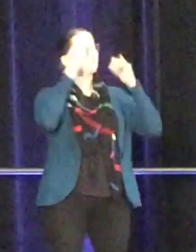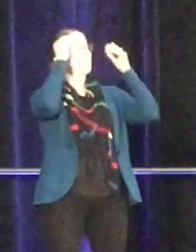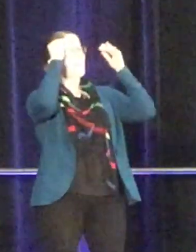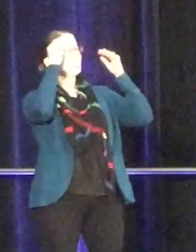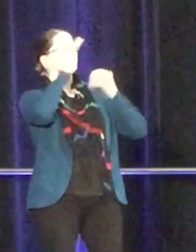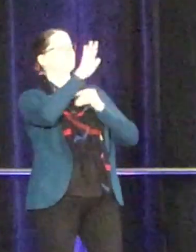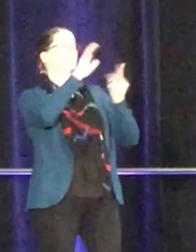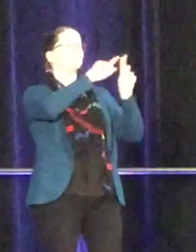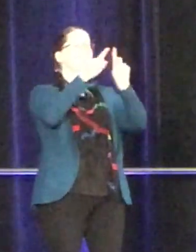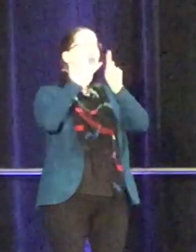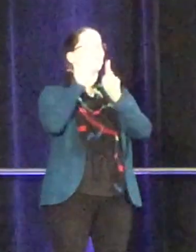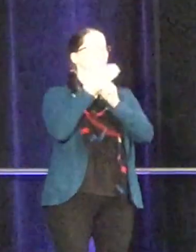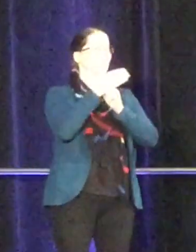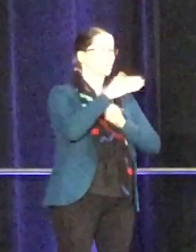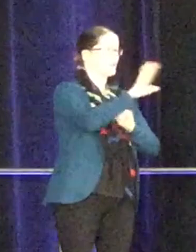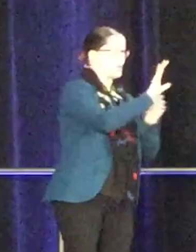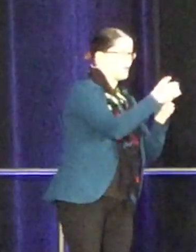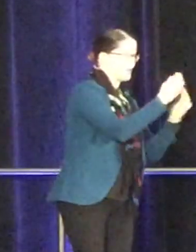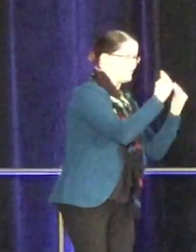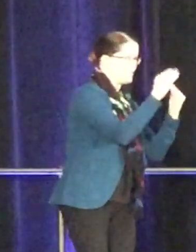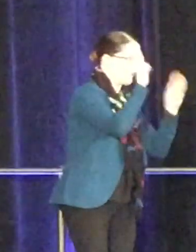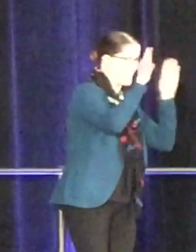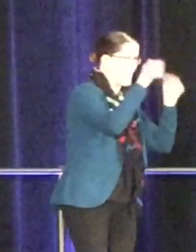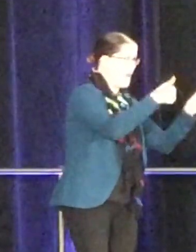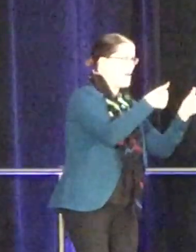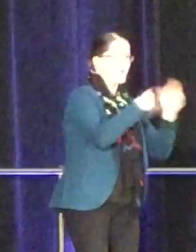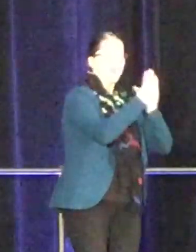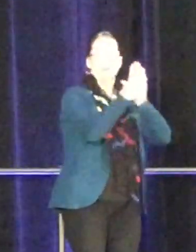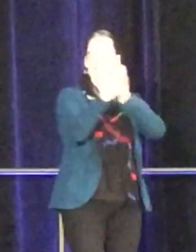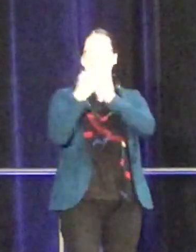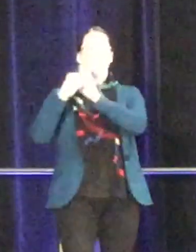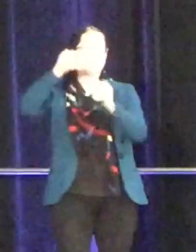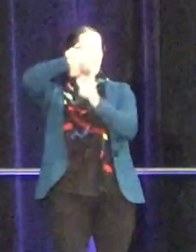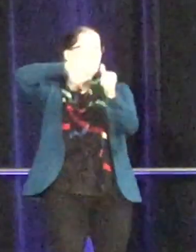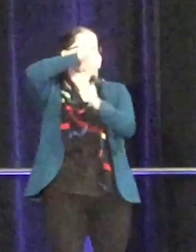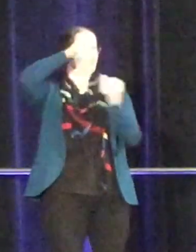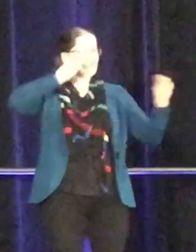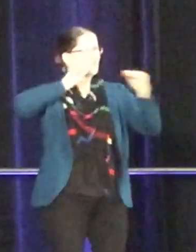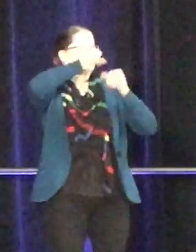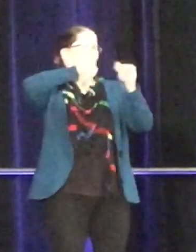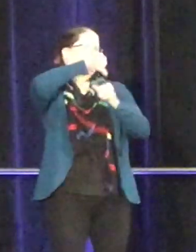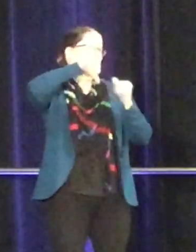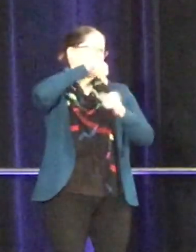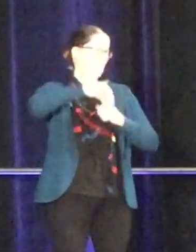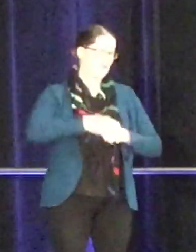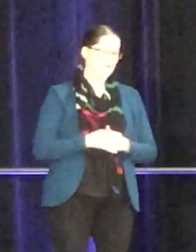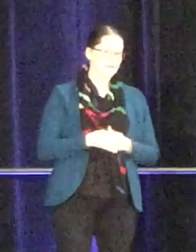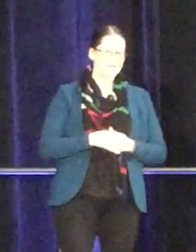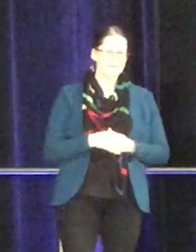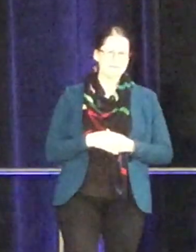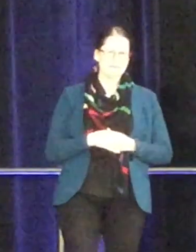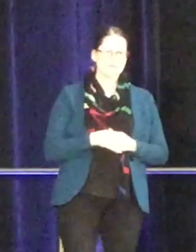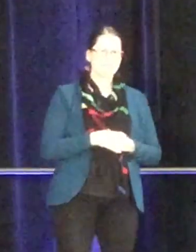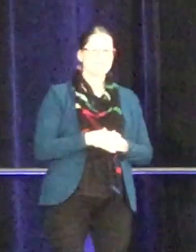from your culture. And we're all going to do it together. That was on the surface. Let me give you a deep one.